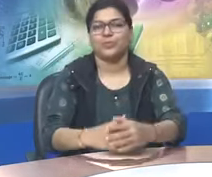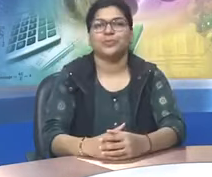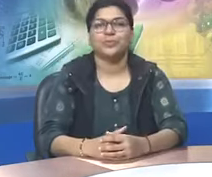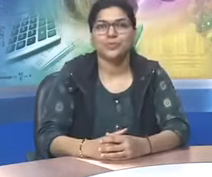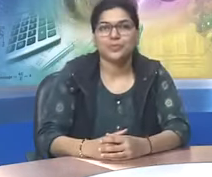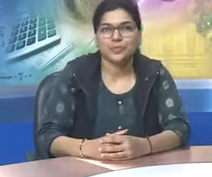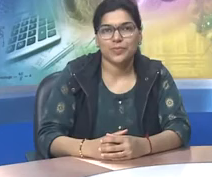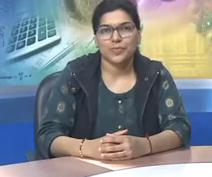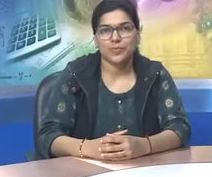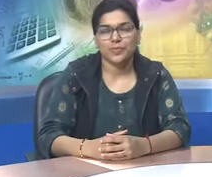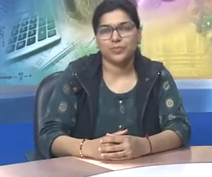frozen air.